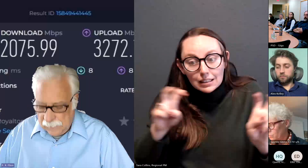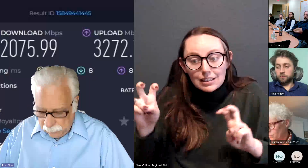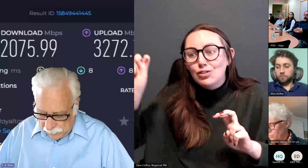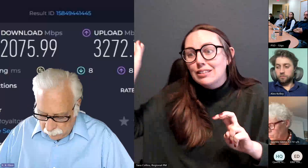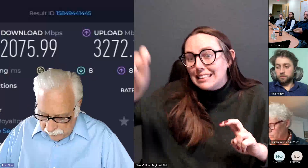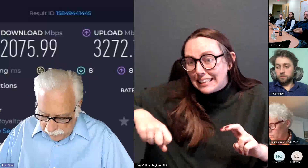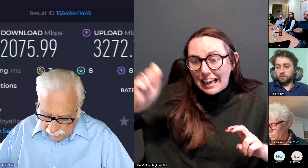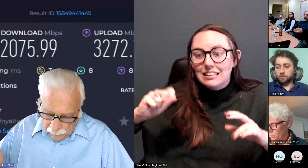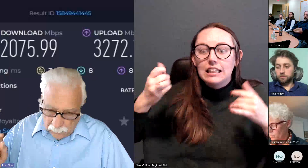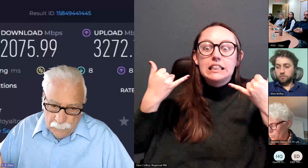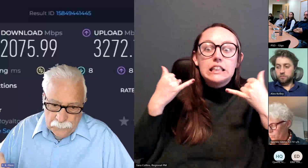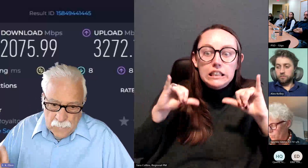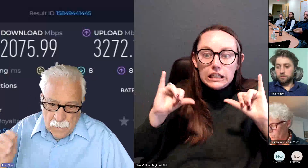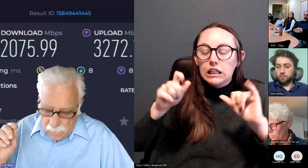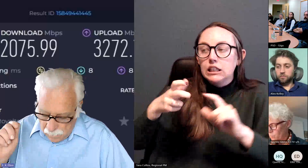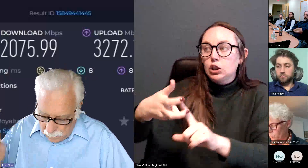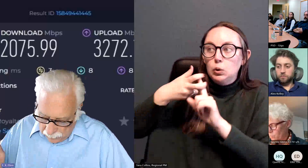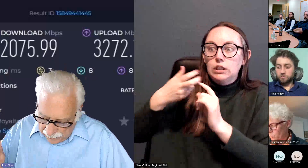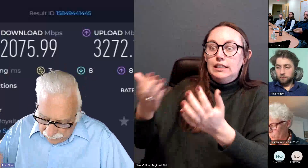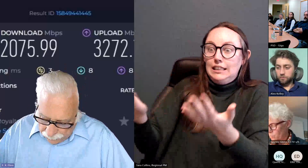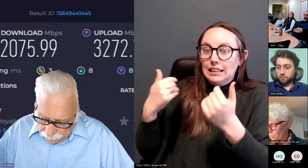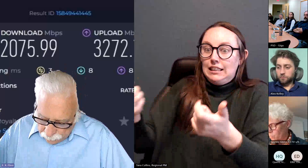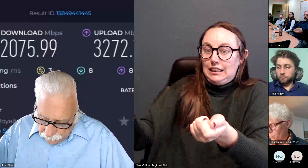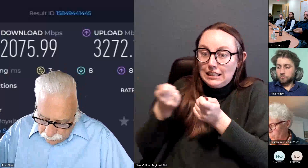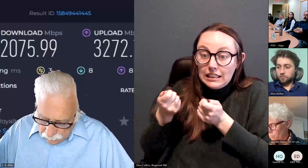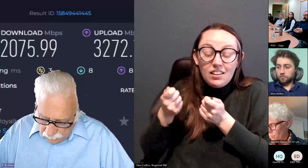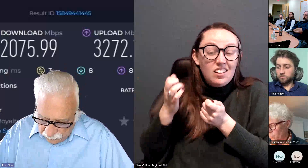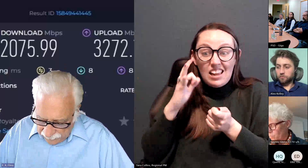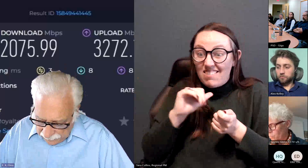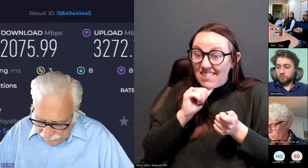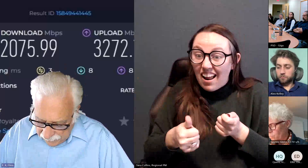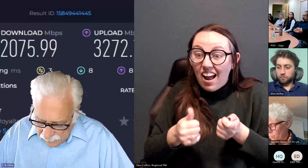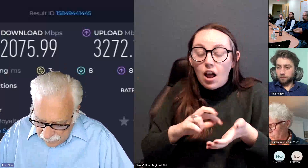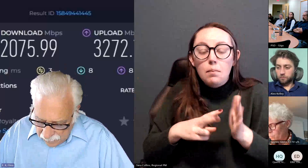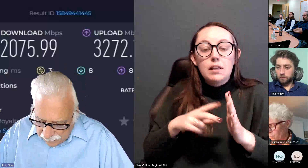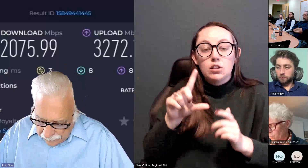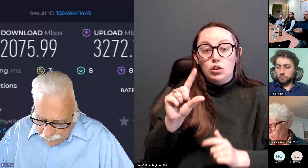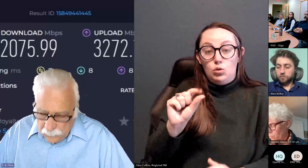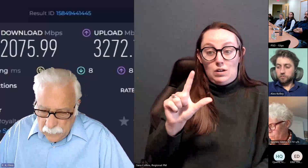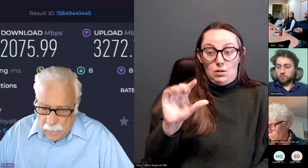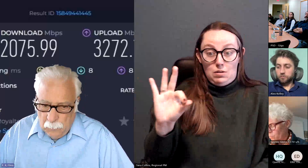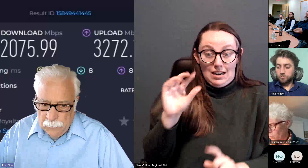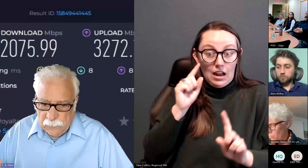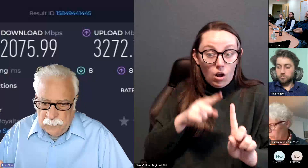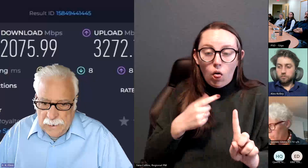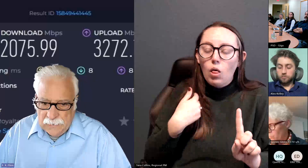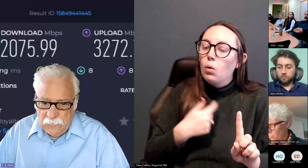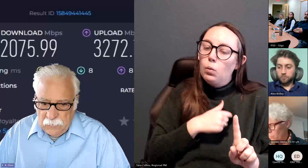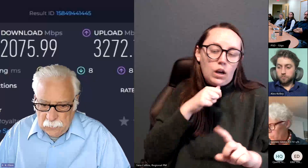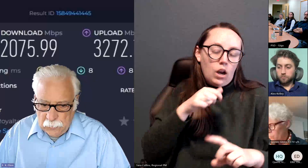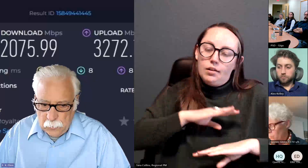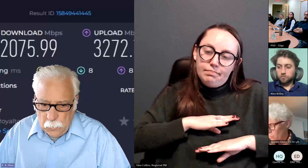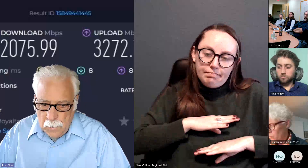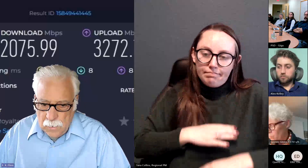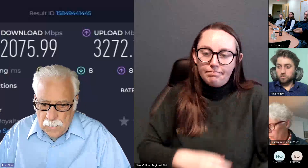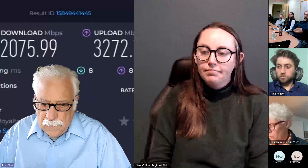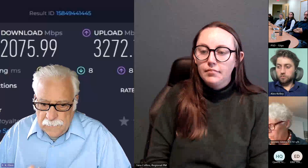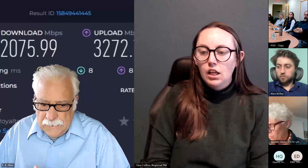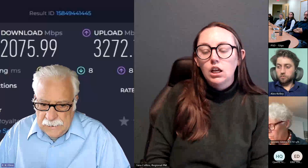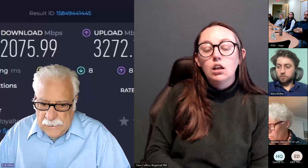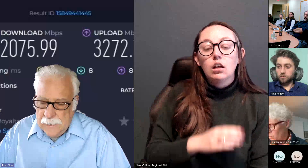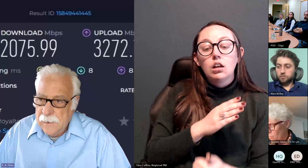to meet that 2029 goal. Okay. Secondly, with respect